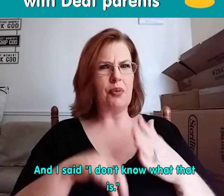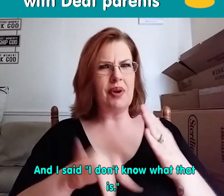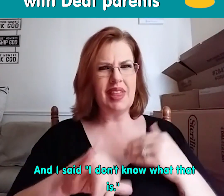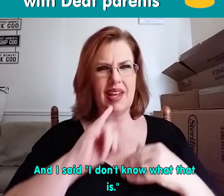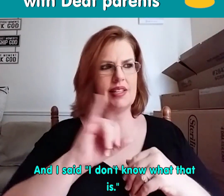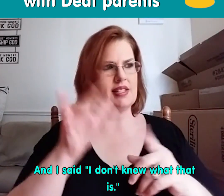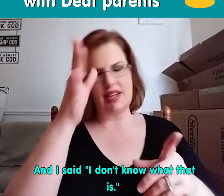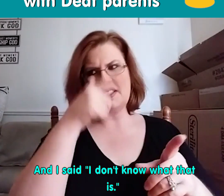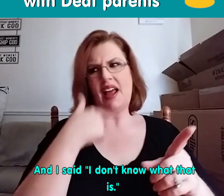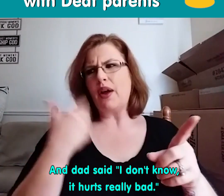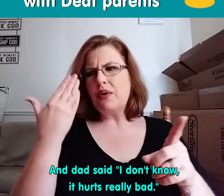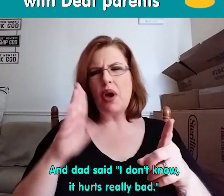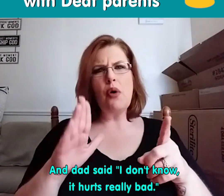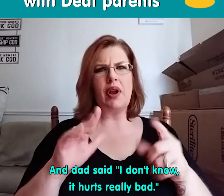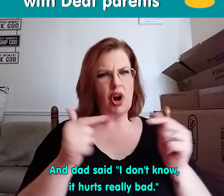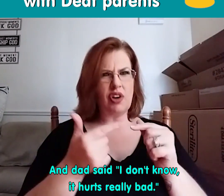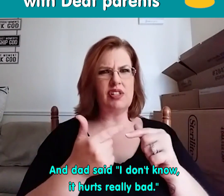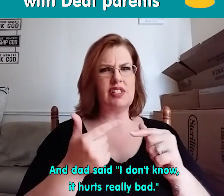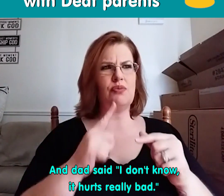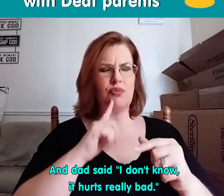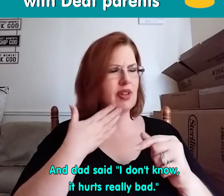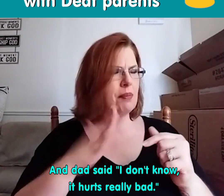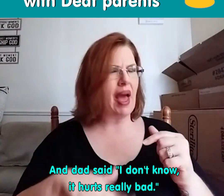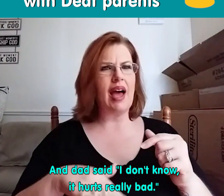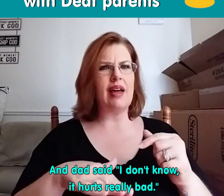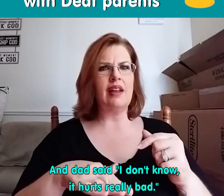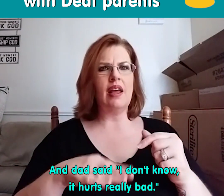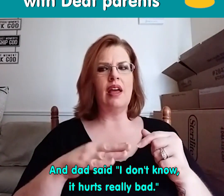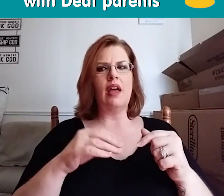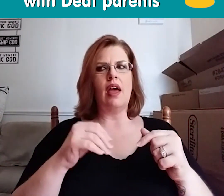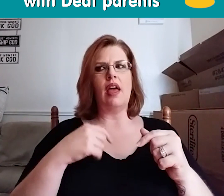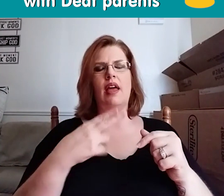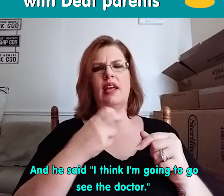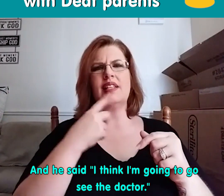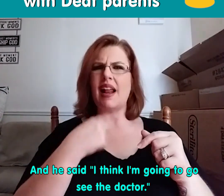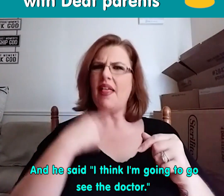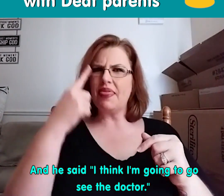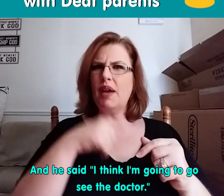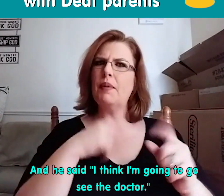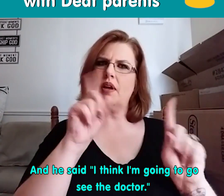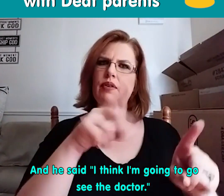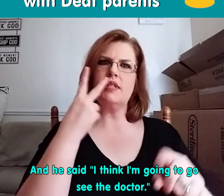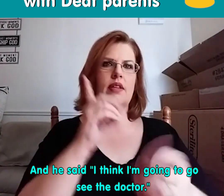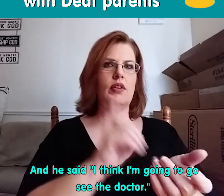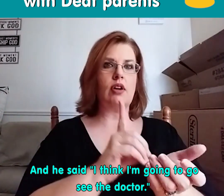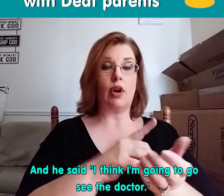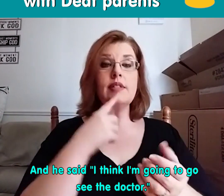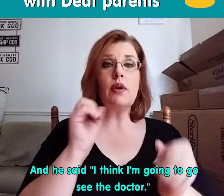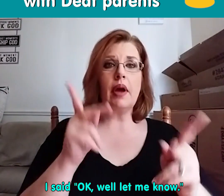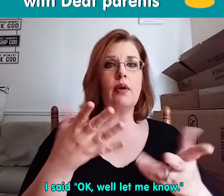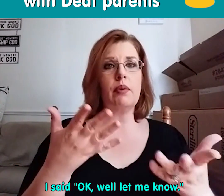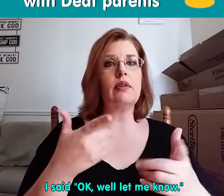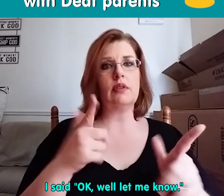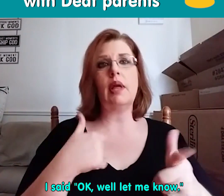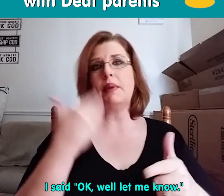know what that is. And Dad said, I don't know. It hurts really bad. And he said, I think I'm going to go see the doctor. I said, okay, well, let me